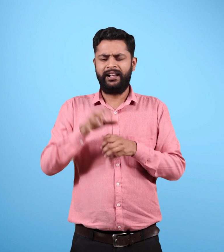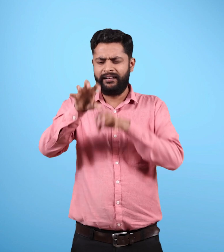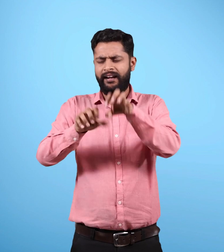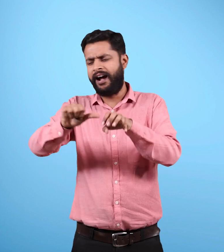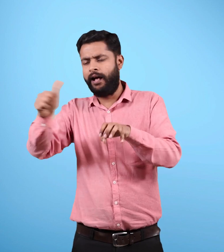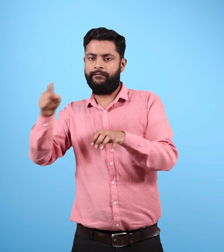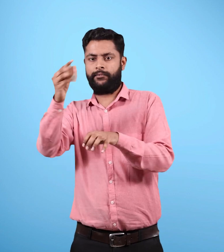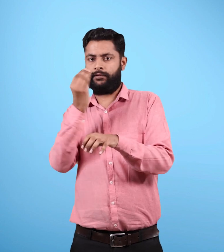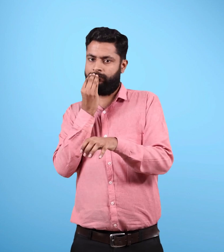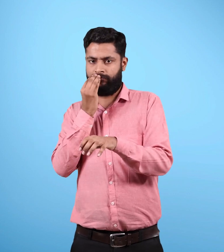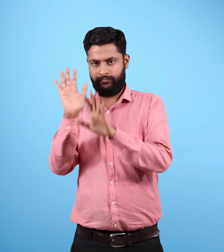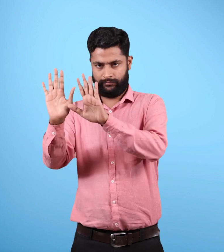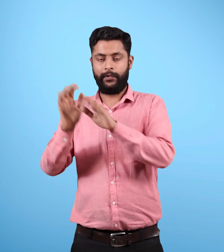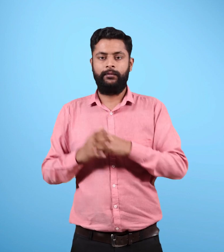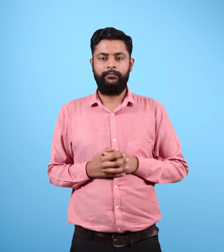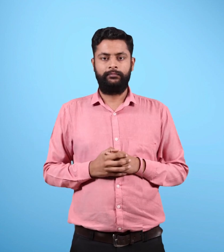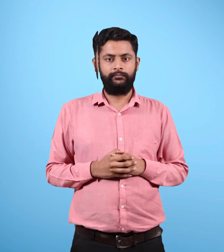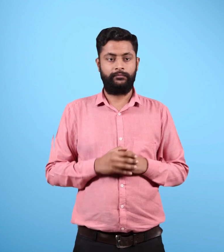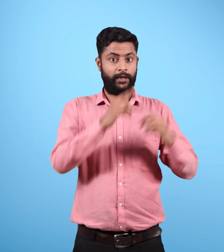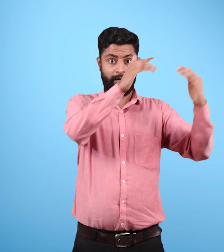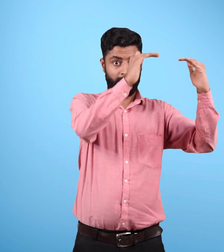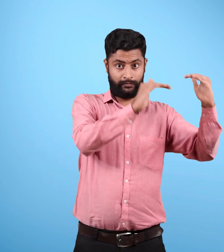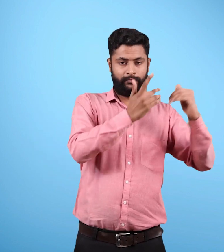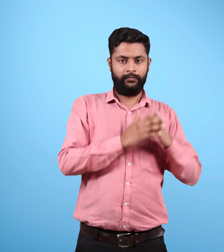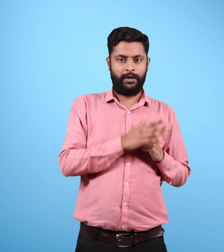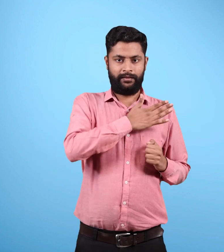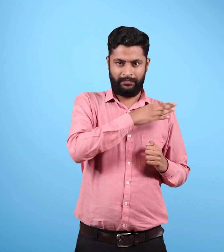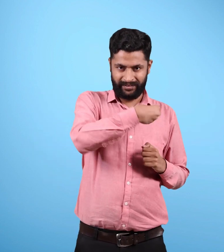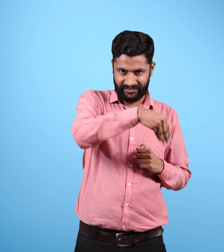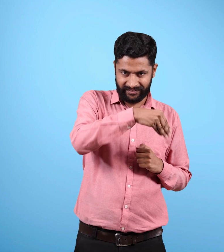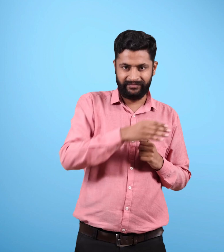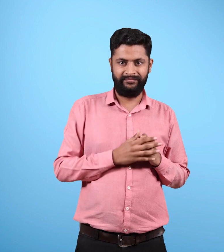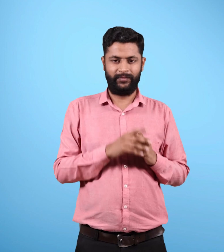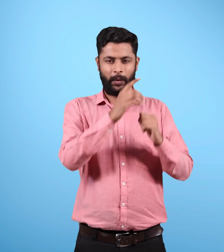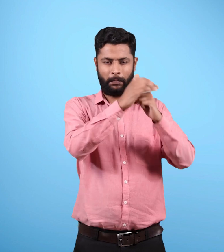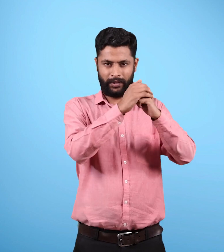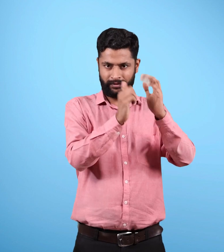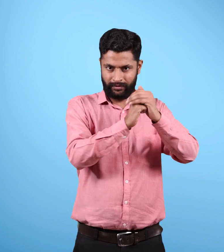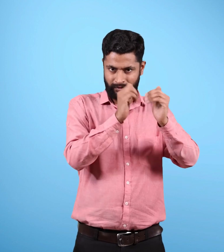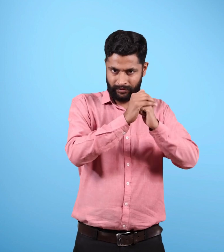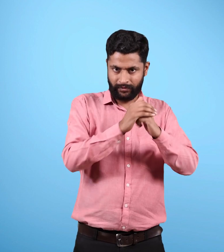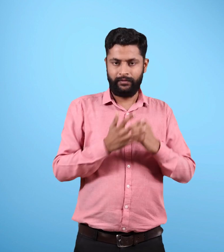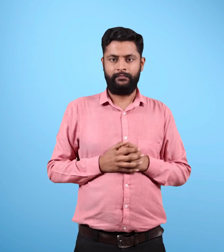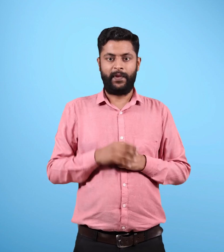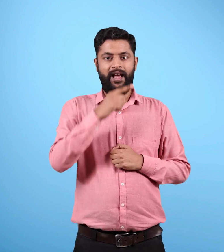Eat other animals. Column A. Spinach, cauliflower, carrot.